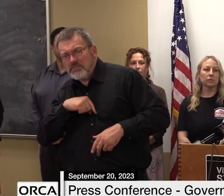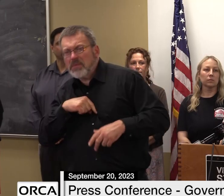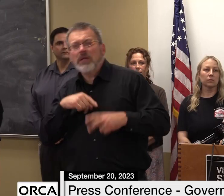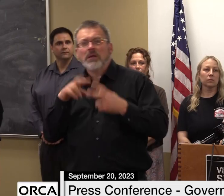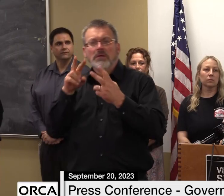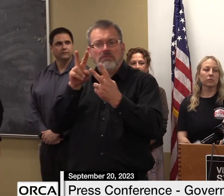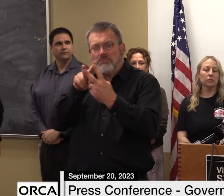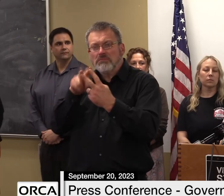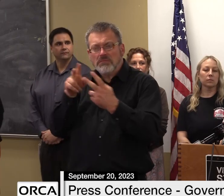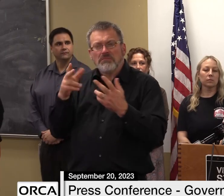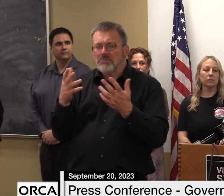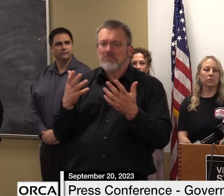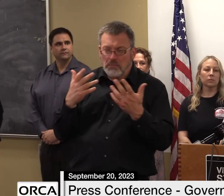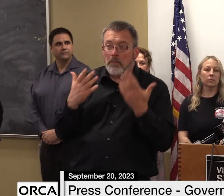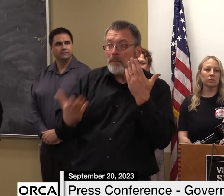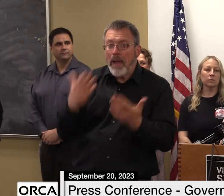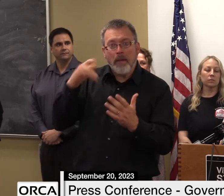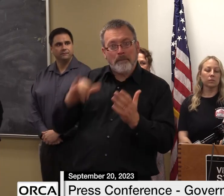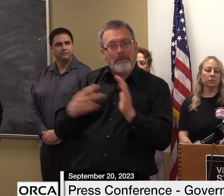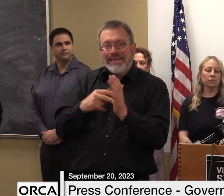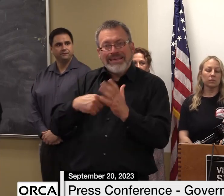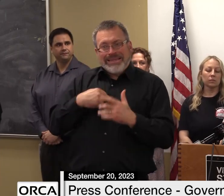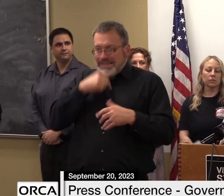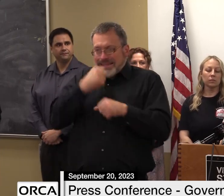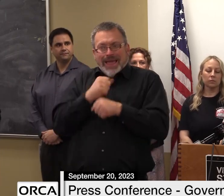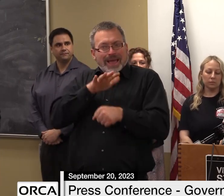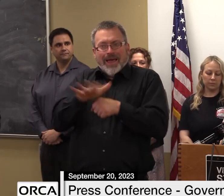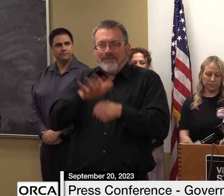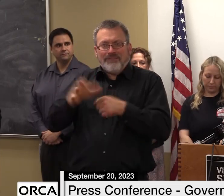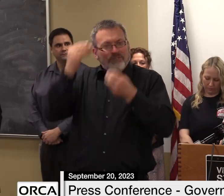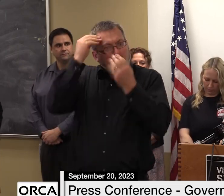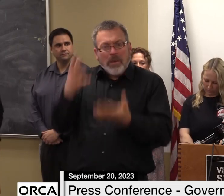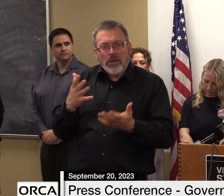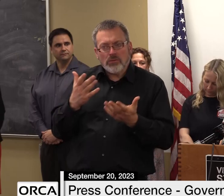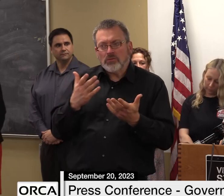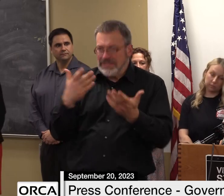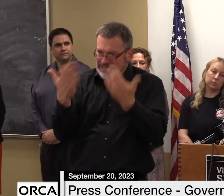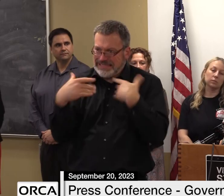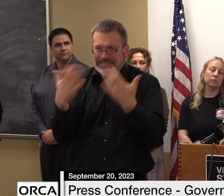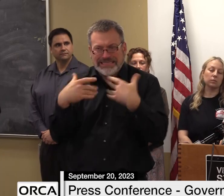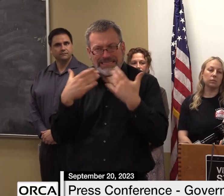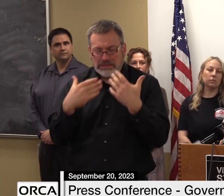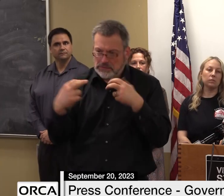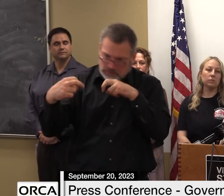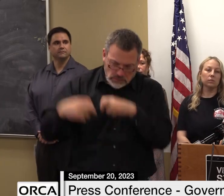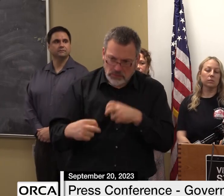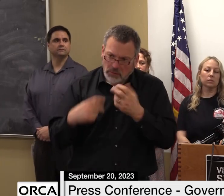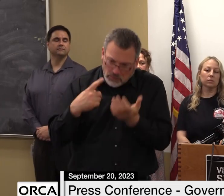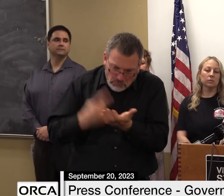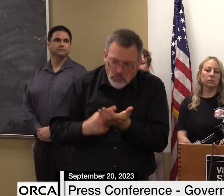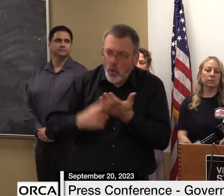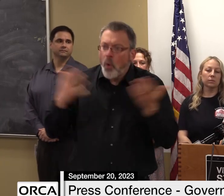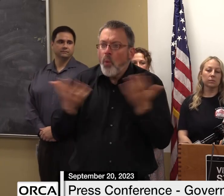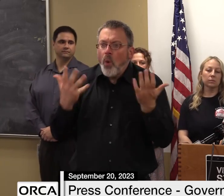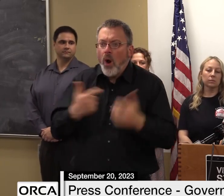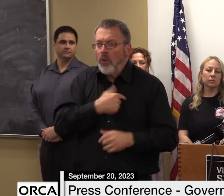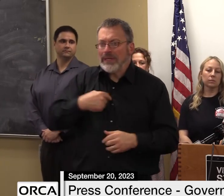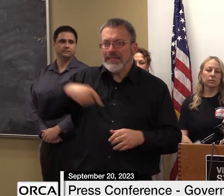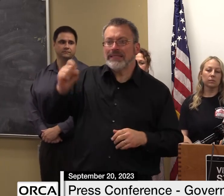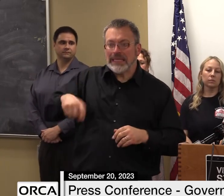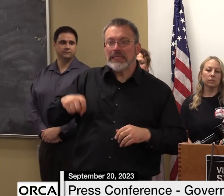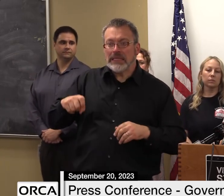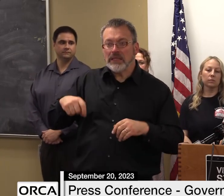need more information from you to help you. As a direct result of that, the team that we have here in Vermont